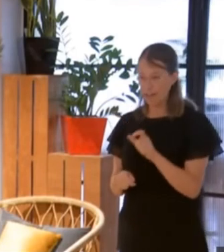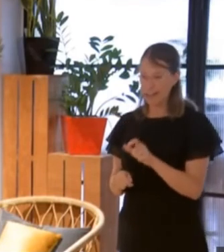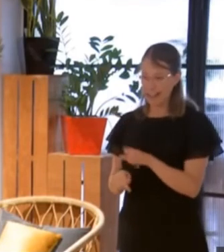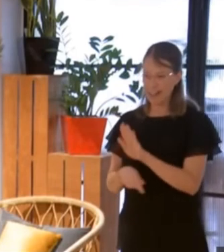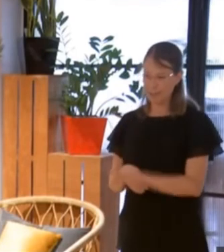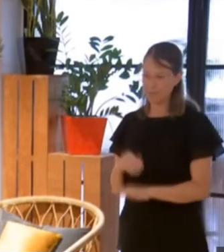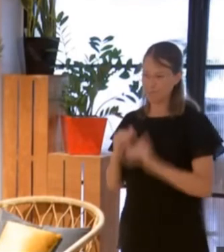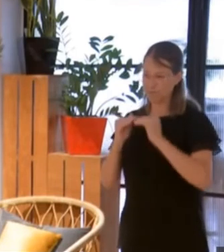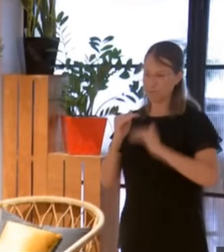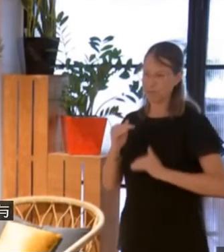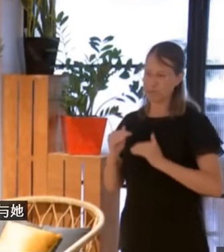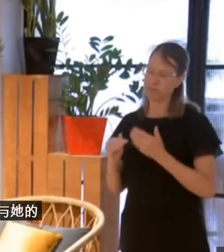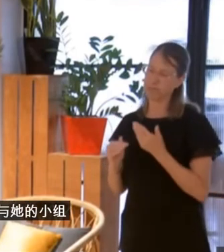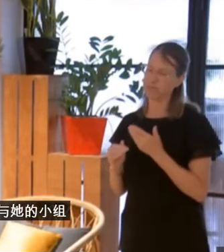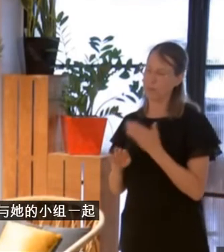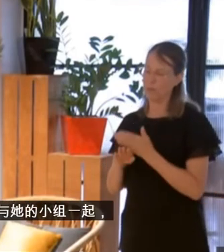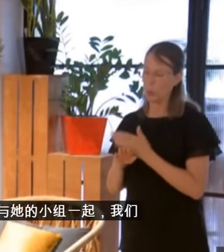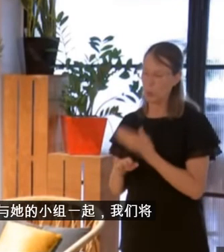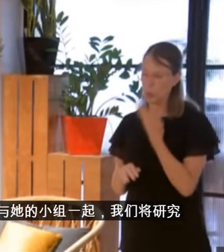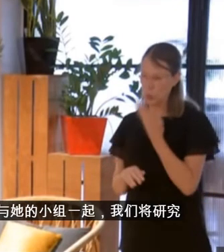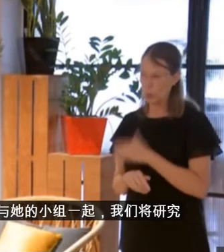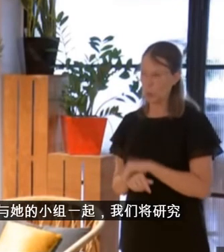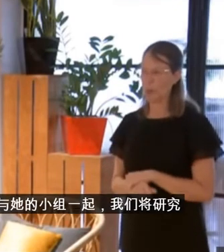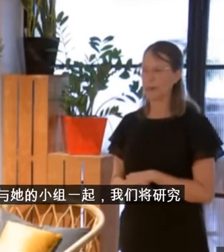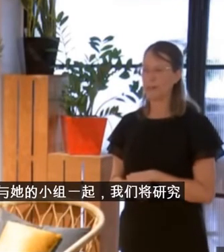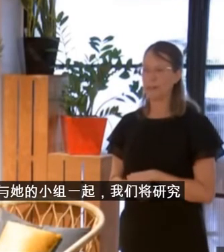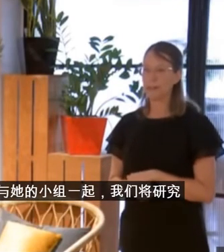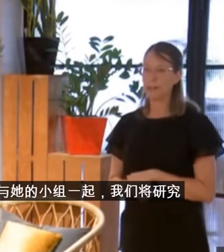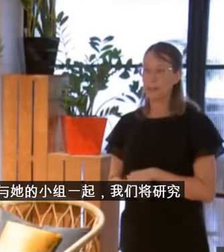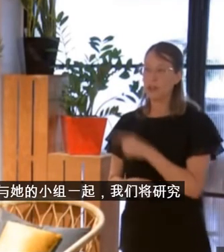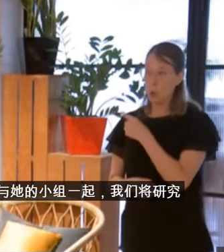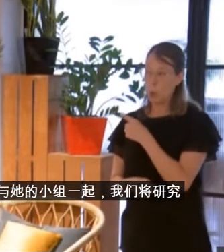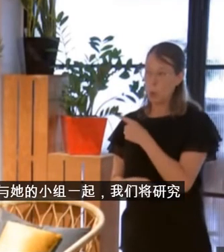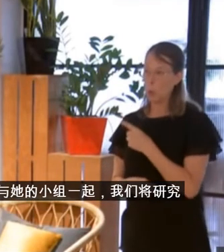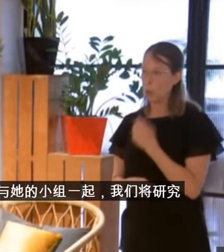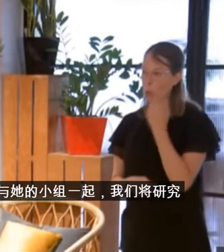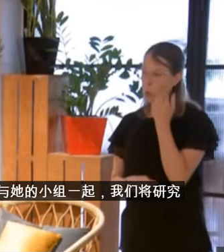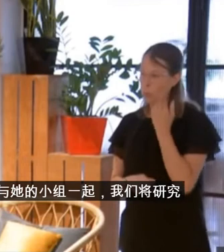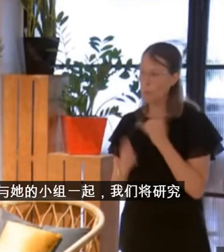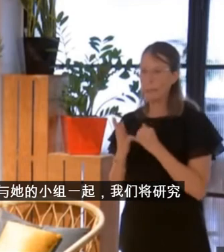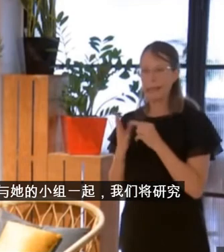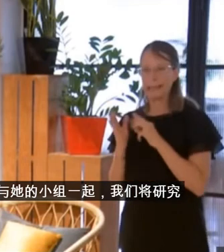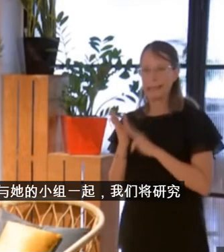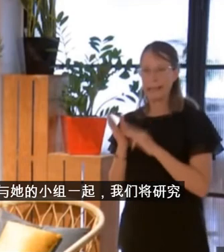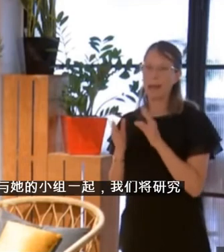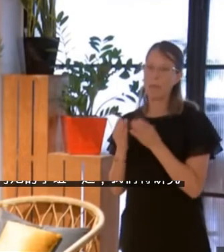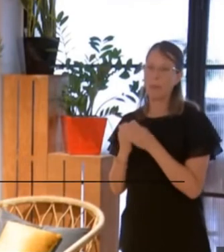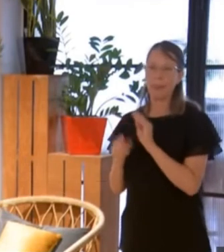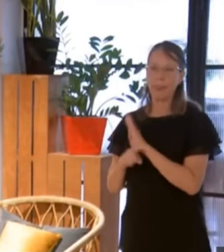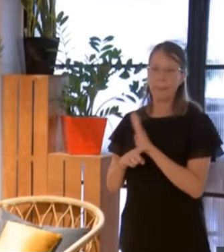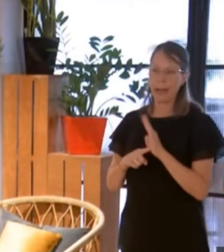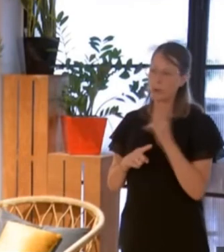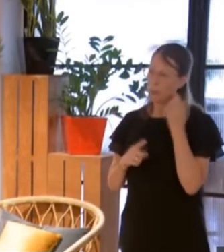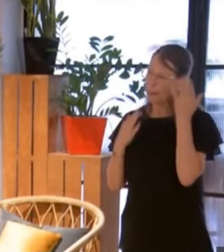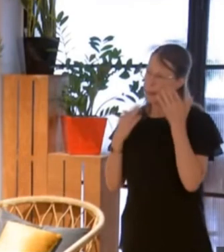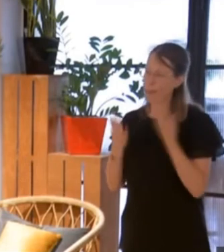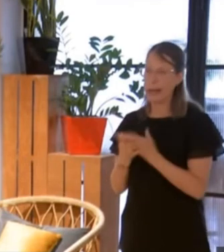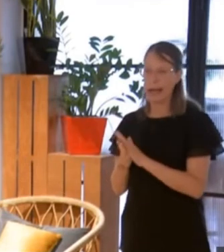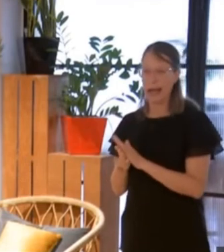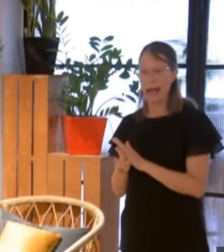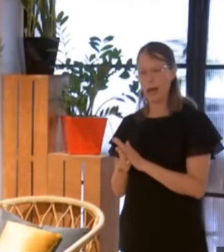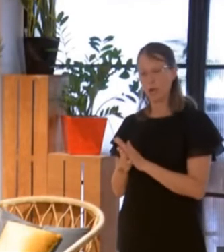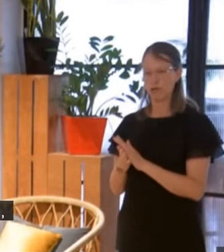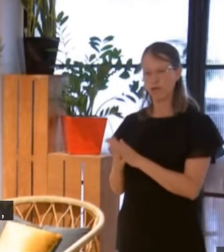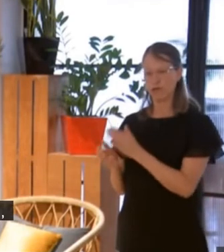the work that Sam Austin will do is with her panel, we'll look at ways in which balancing those areas could